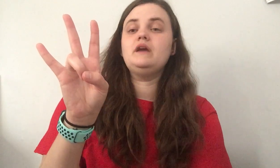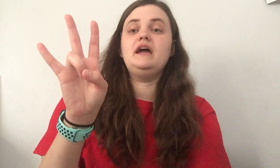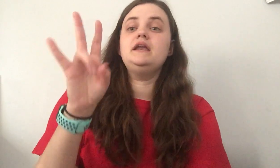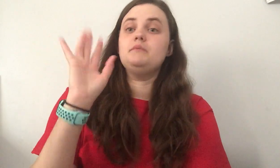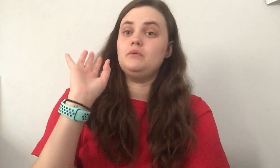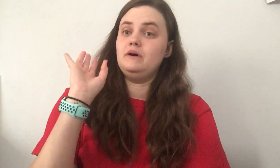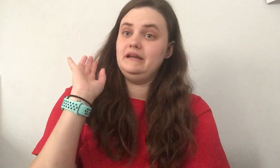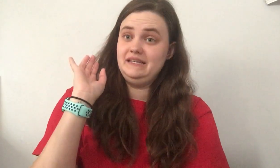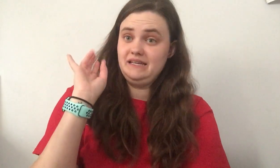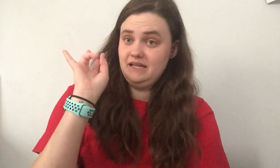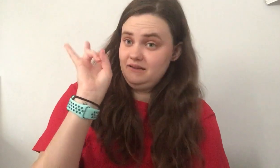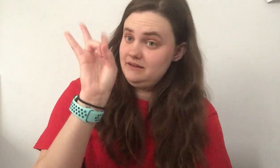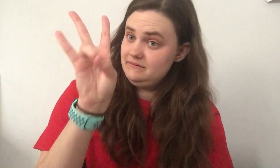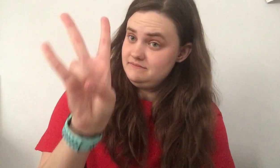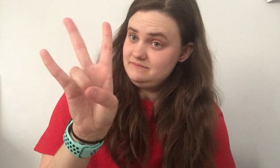Okay, number 1 again.